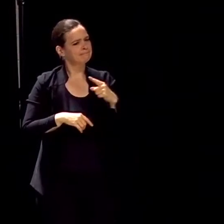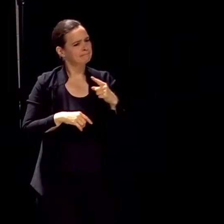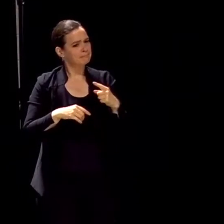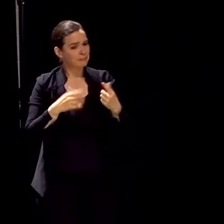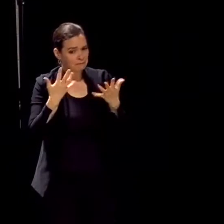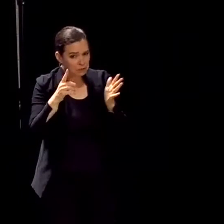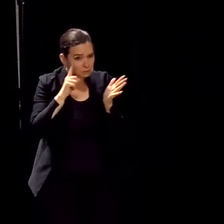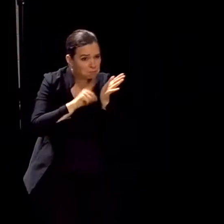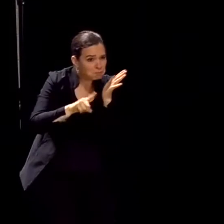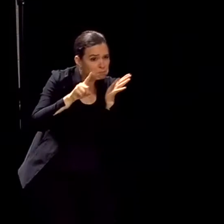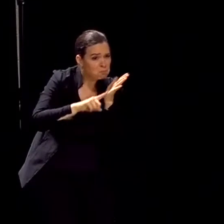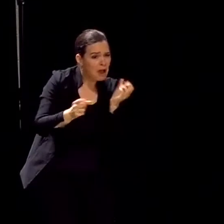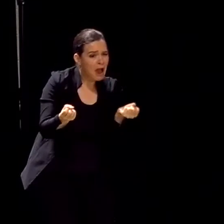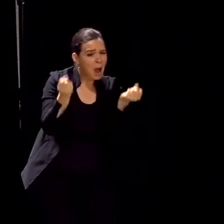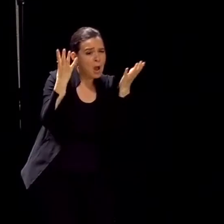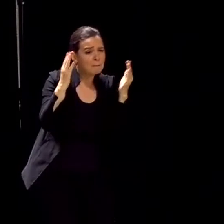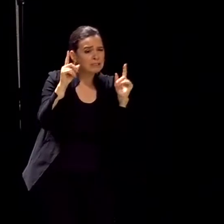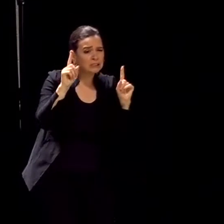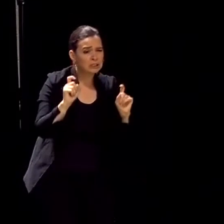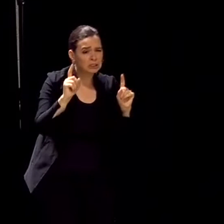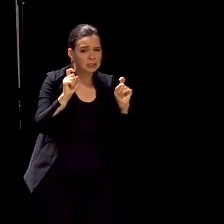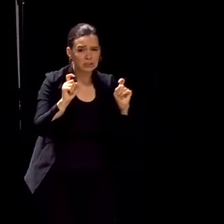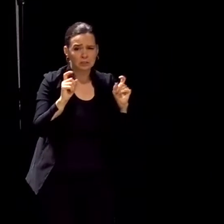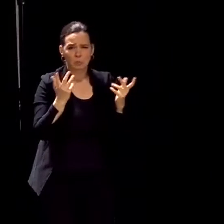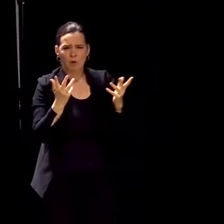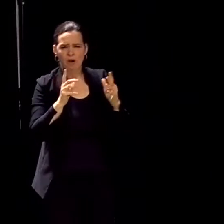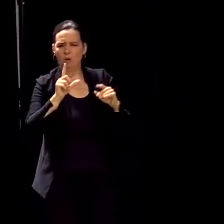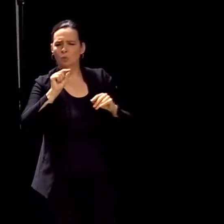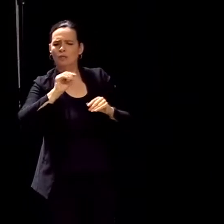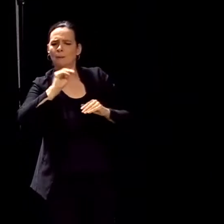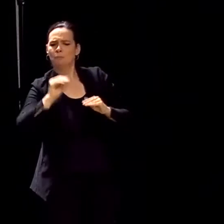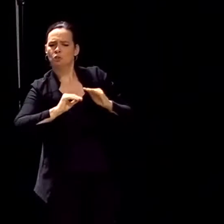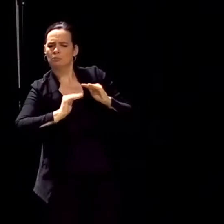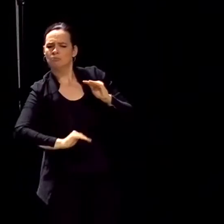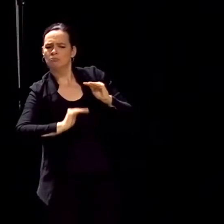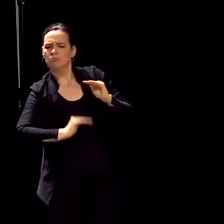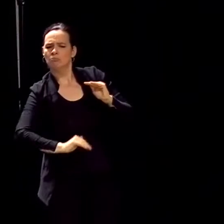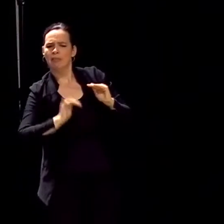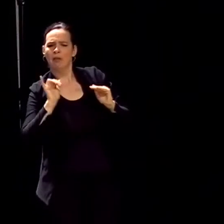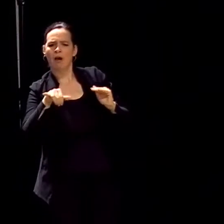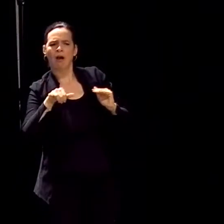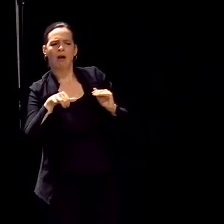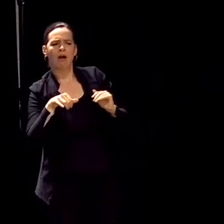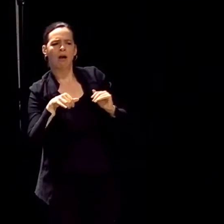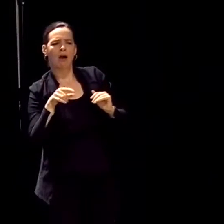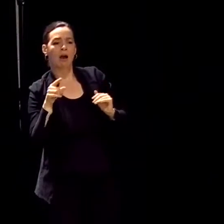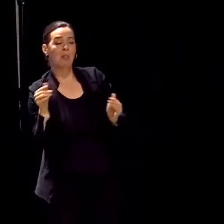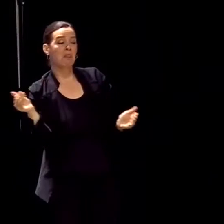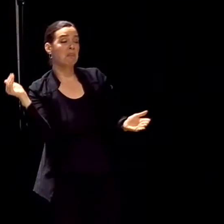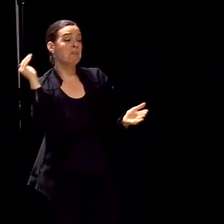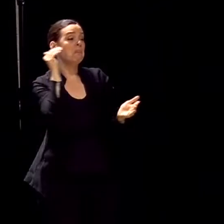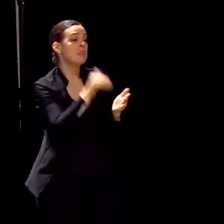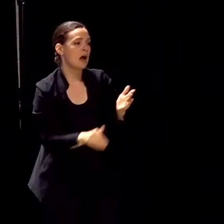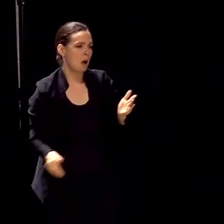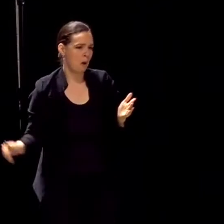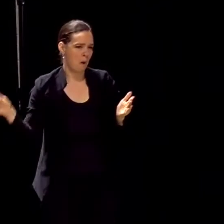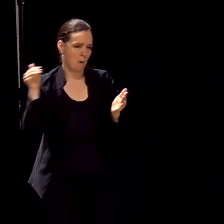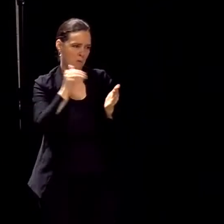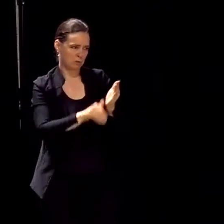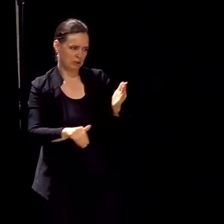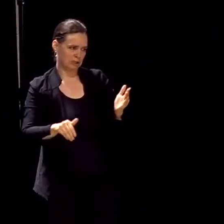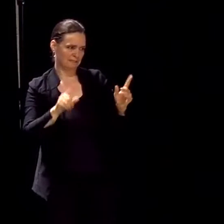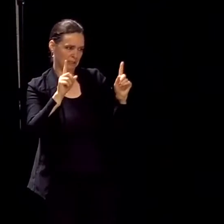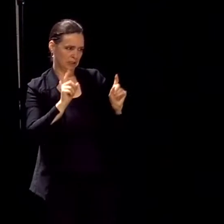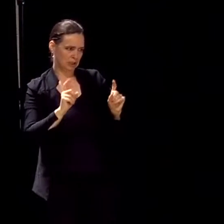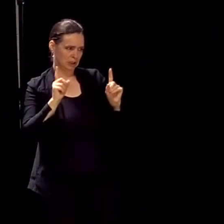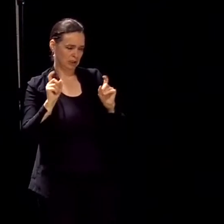that 20% overall number? We're working at that. We're talking thousands, and so it's going to be a challenge. We'll meet the